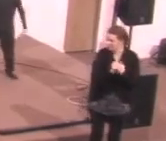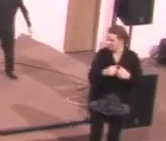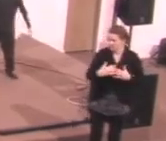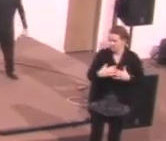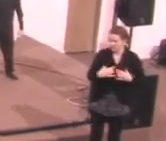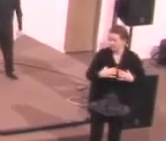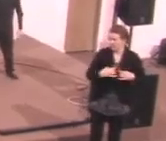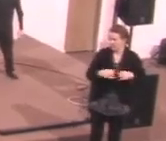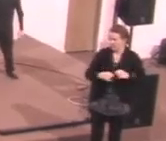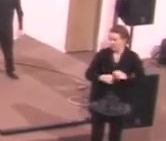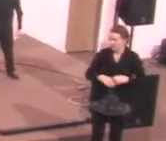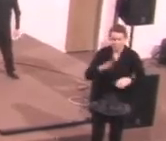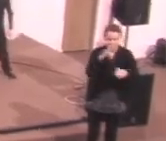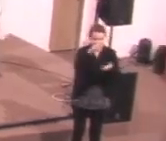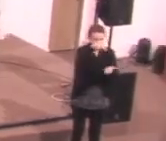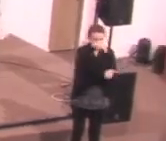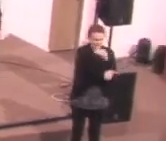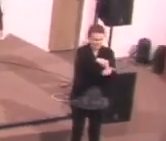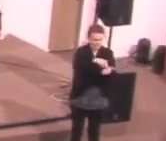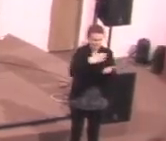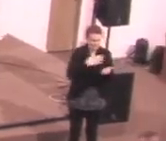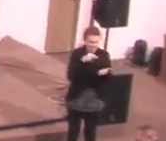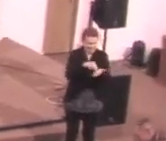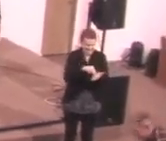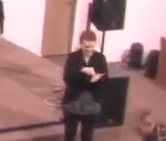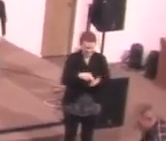I'll do the actions from back here.